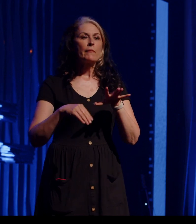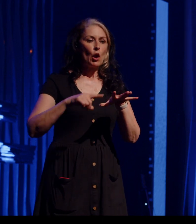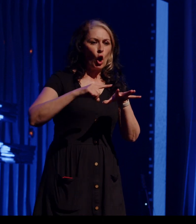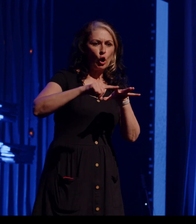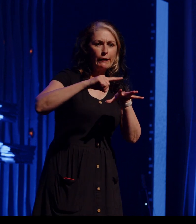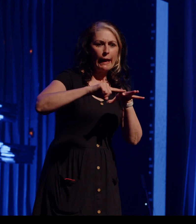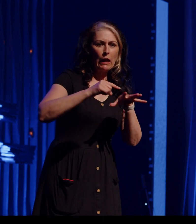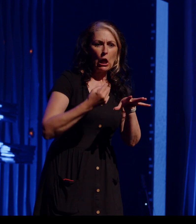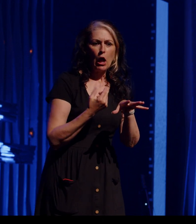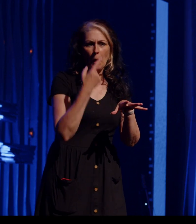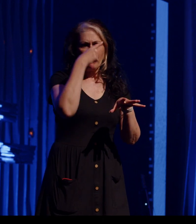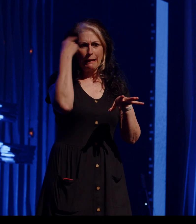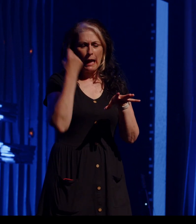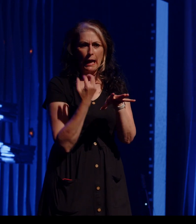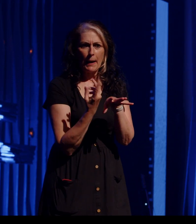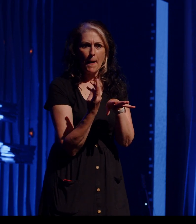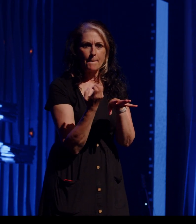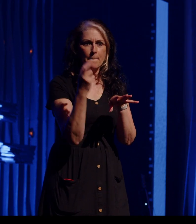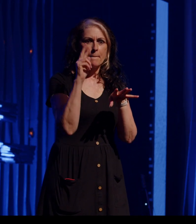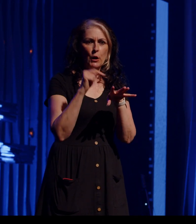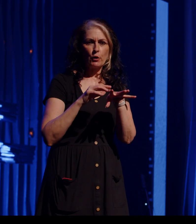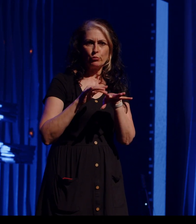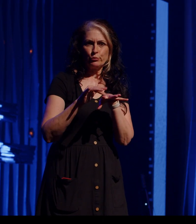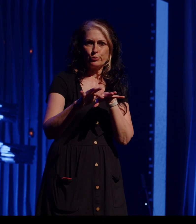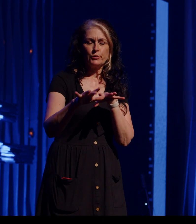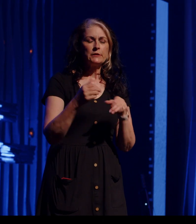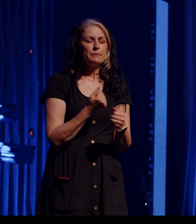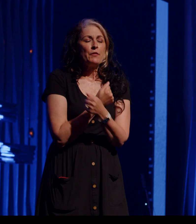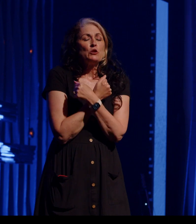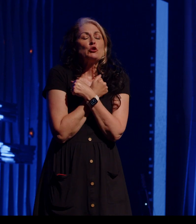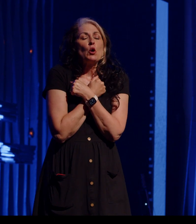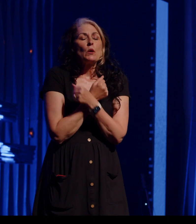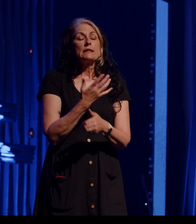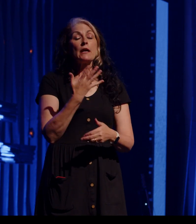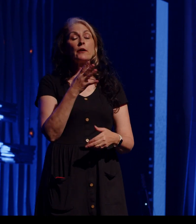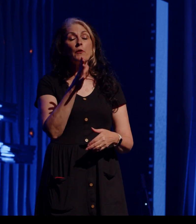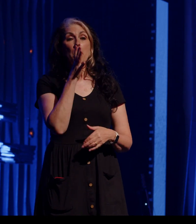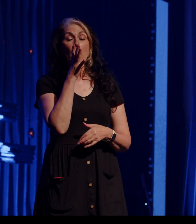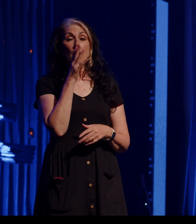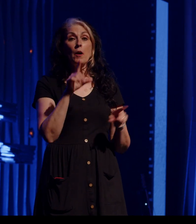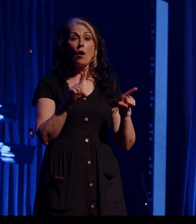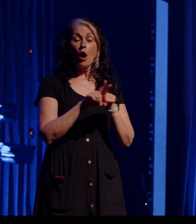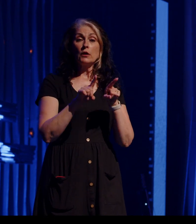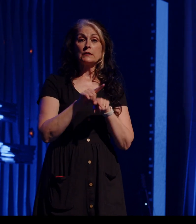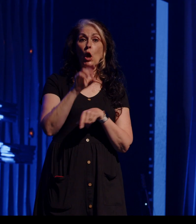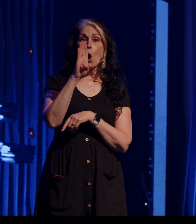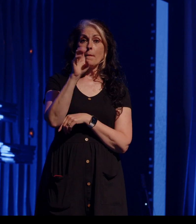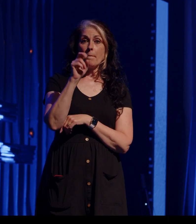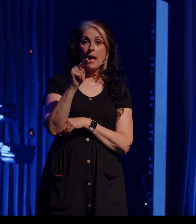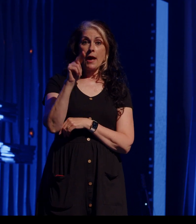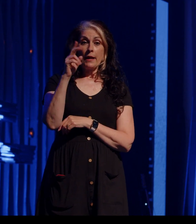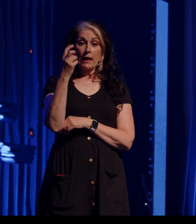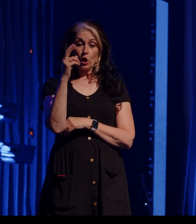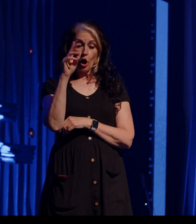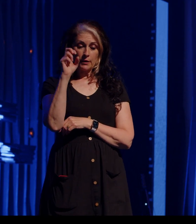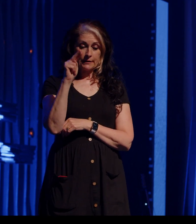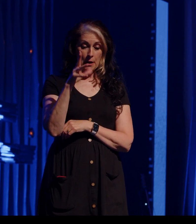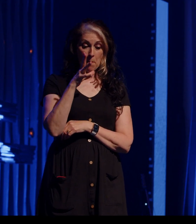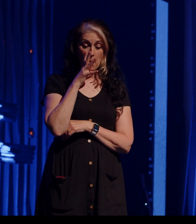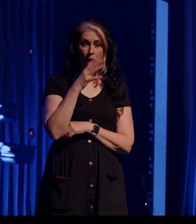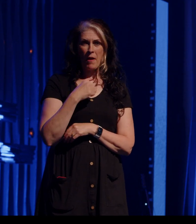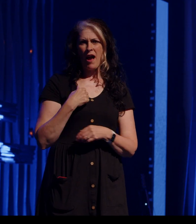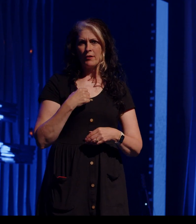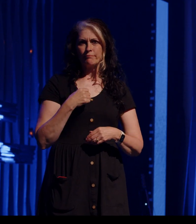fingernail. I love the stories of mom. I especially love the story of Ben Carson's mom. I had the privilege of having lunch with